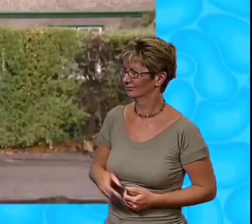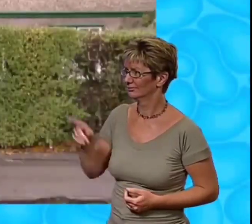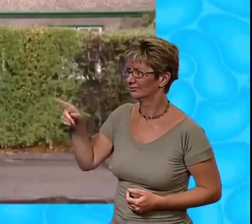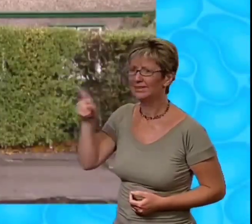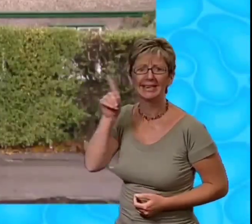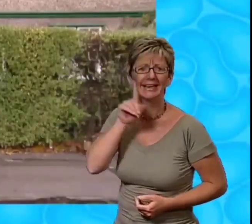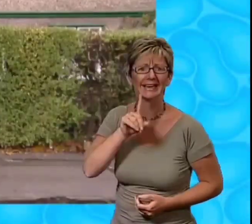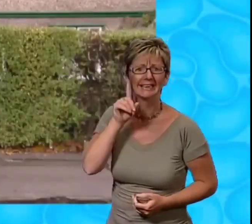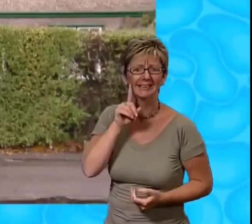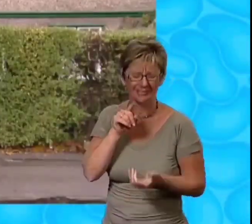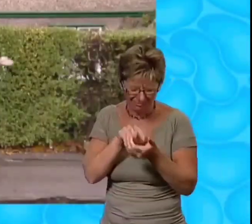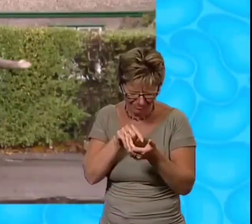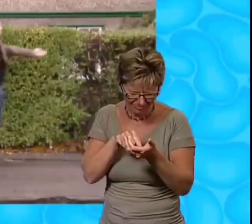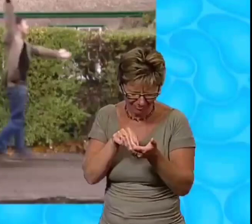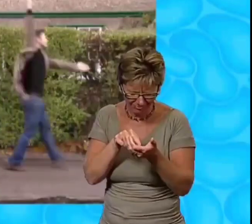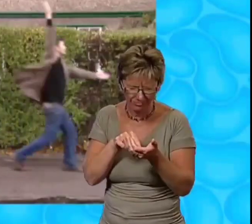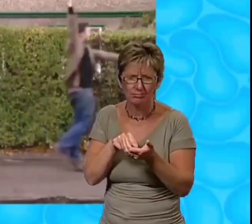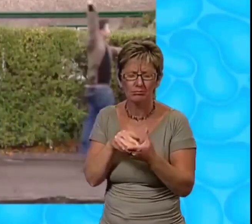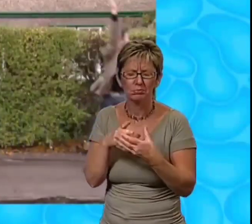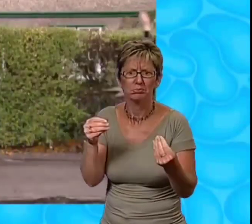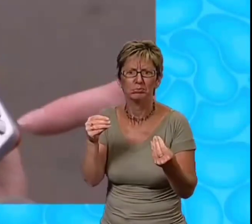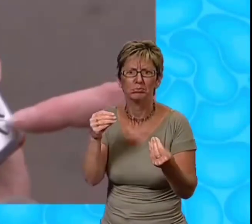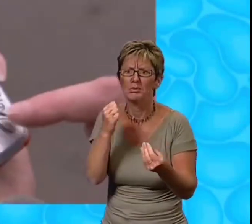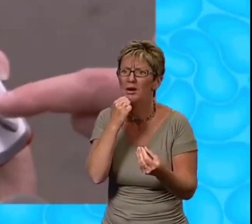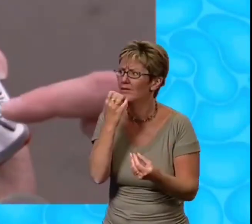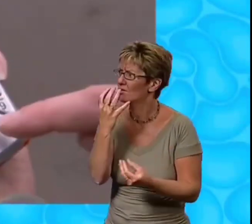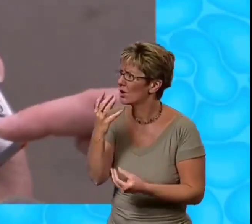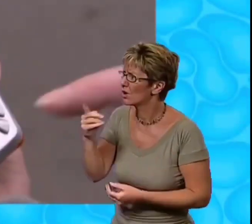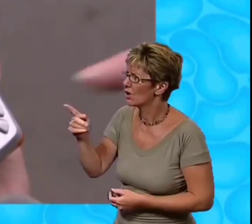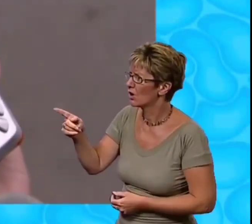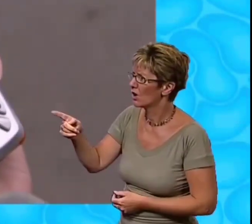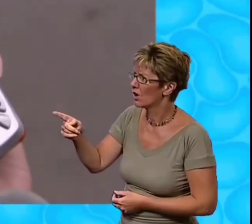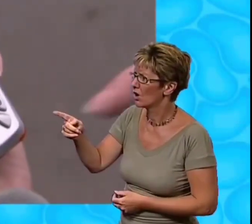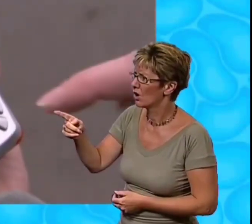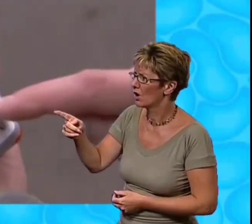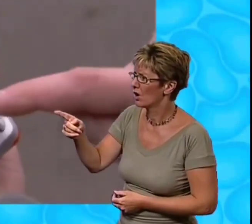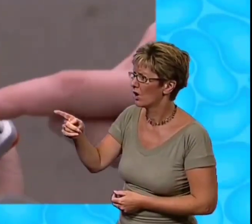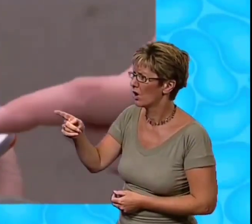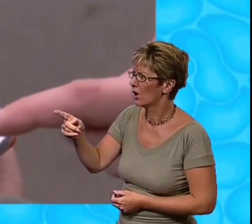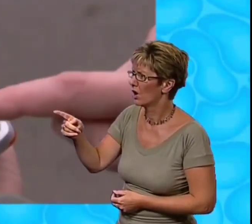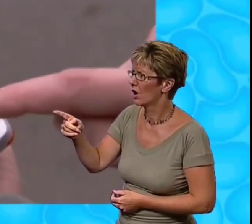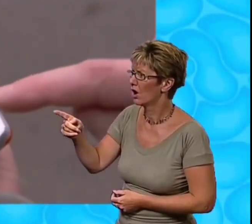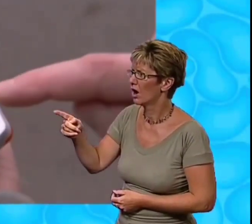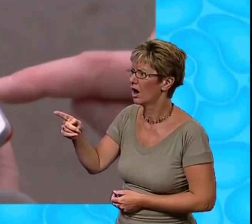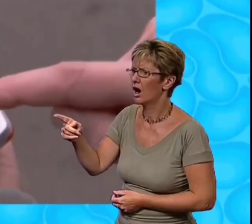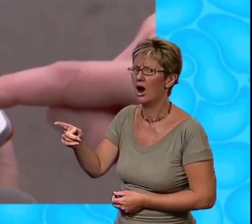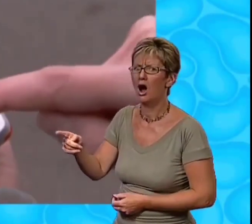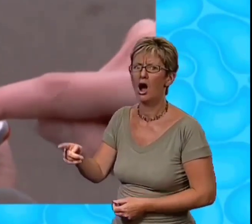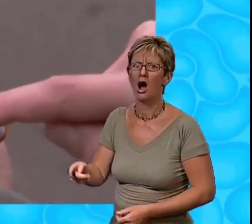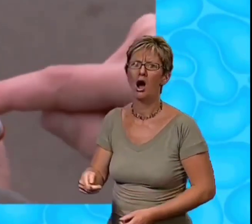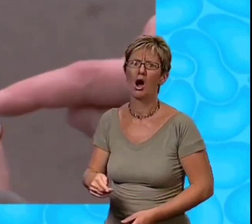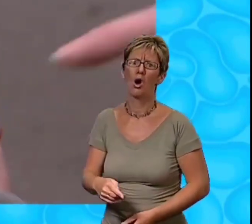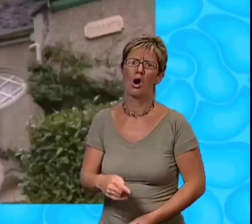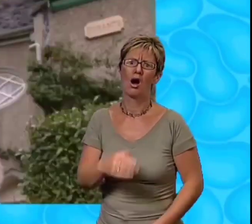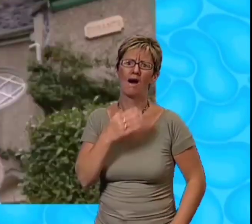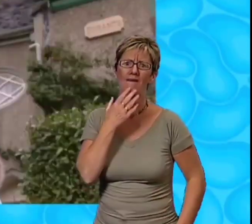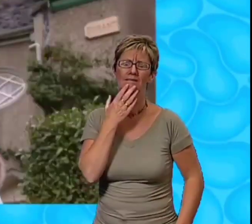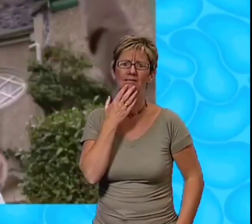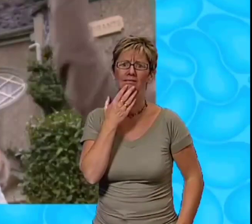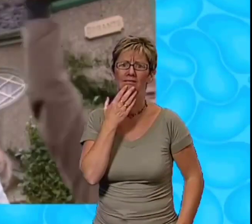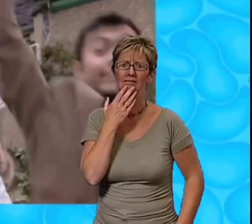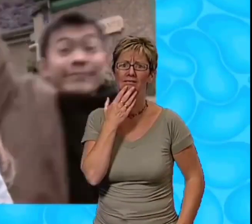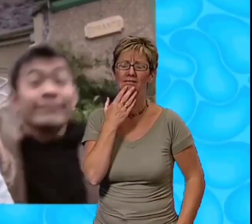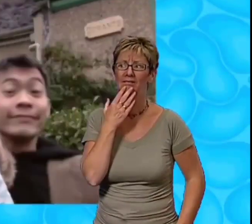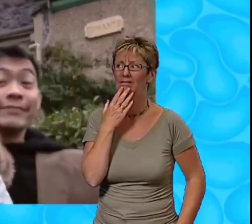That lady's phone is missing a number. What is it? It's four. Oh, no!